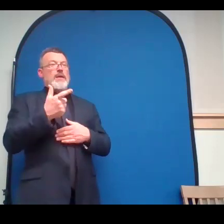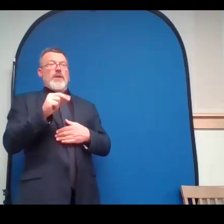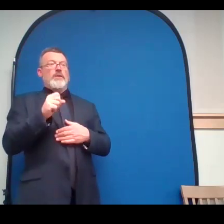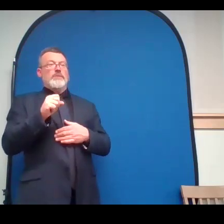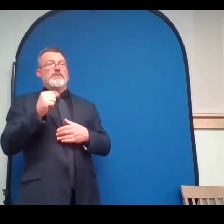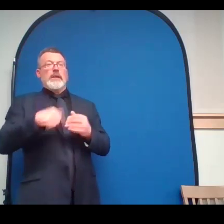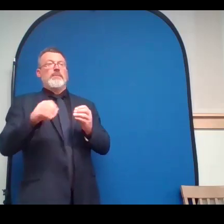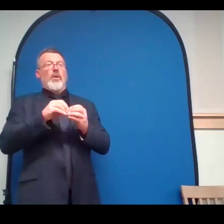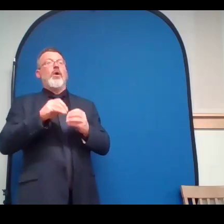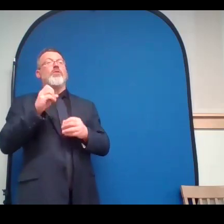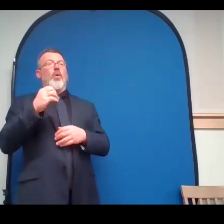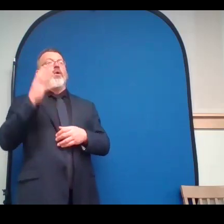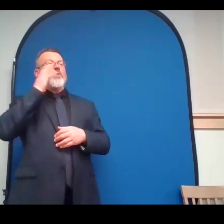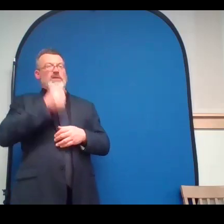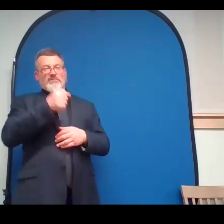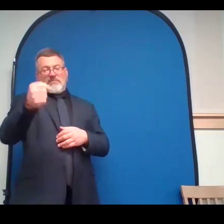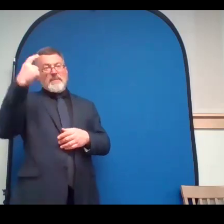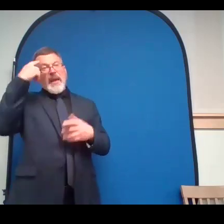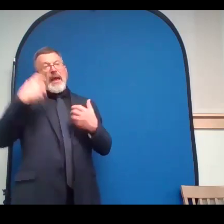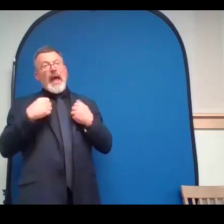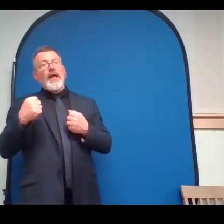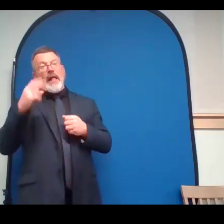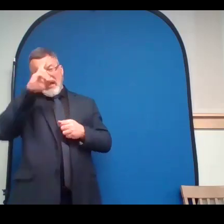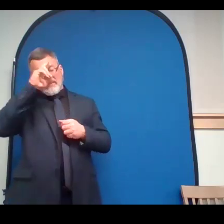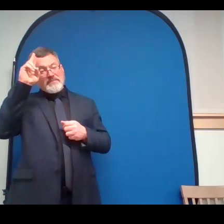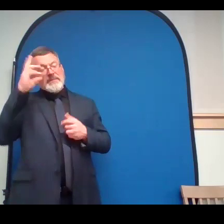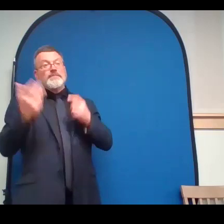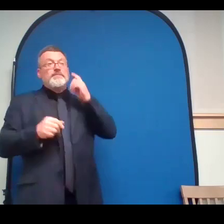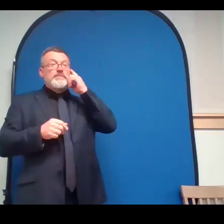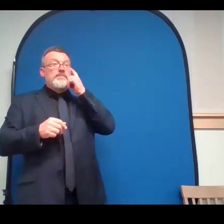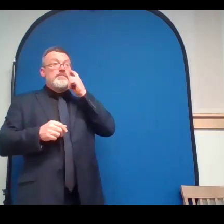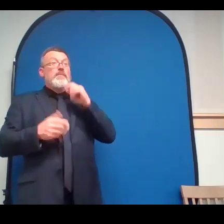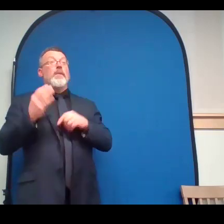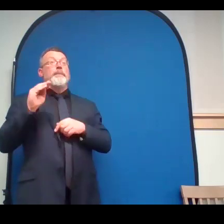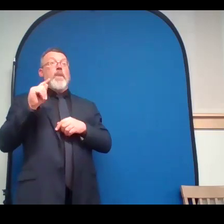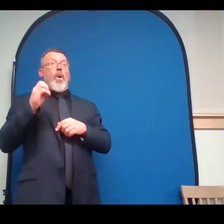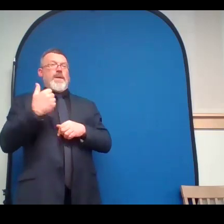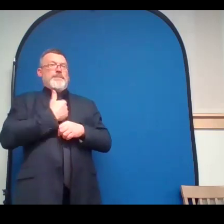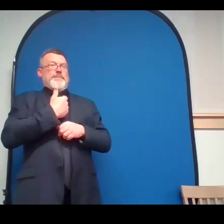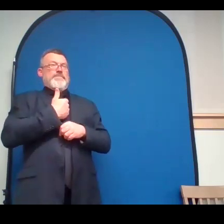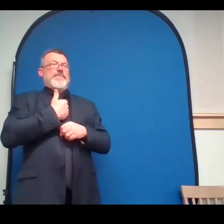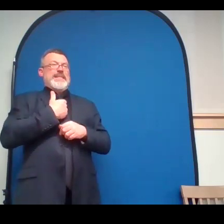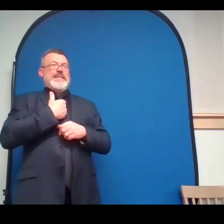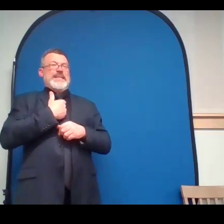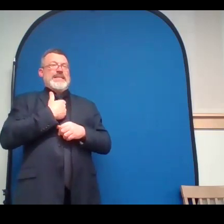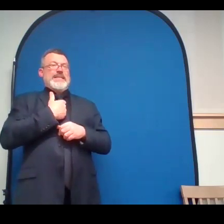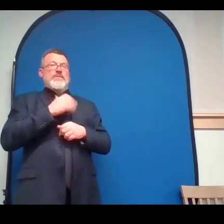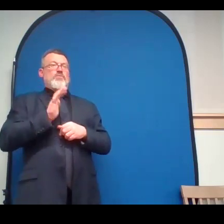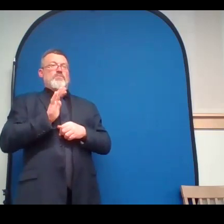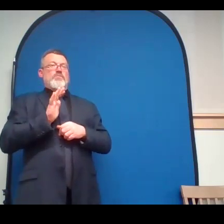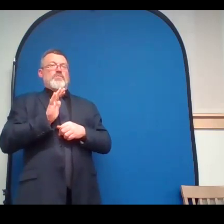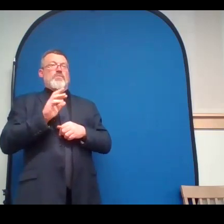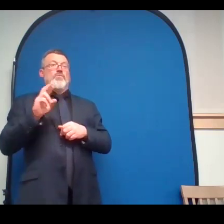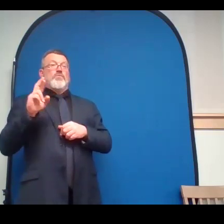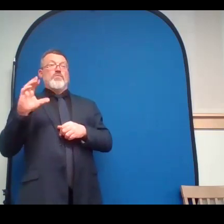So he's pretty specific about who he's, when I say who, he, Card was pretty specific about what he was going to do,